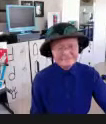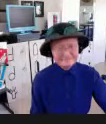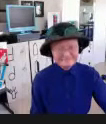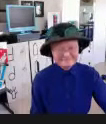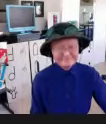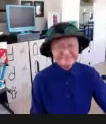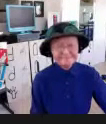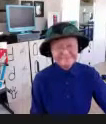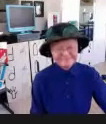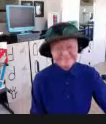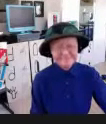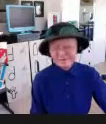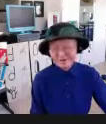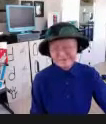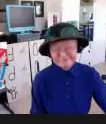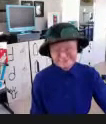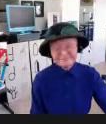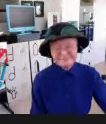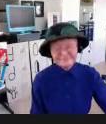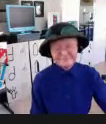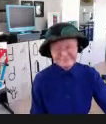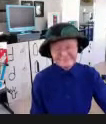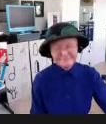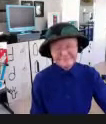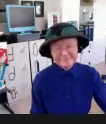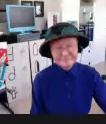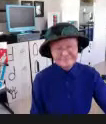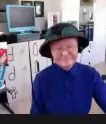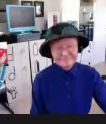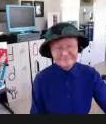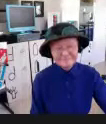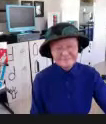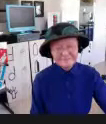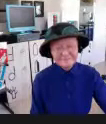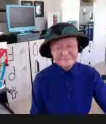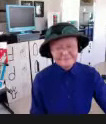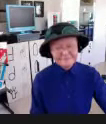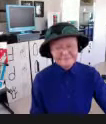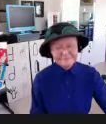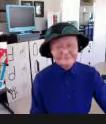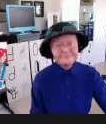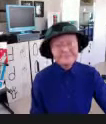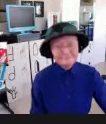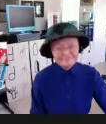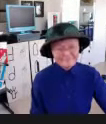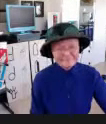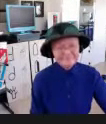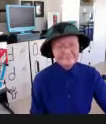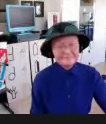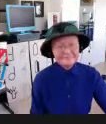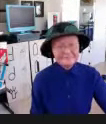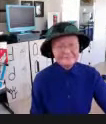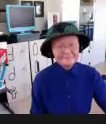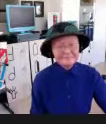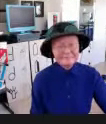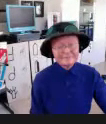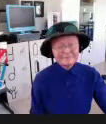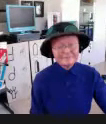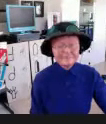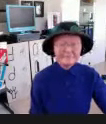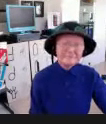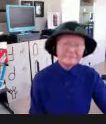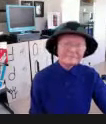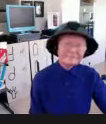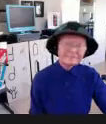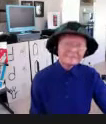future. So that's a basic overview of what the prompts look like. We also have fingerspelling alphabets, which